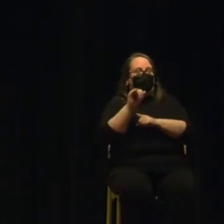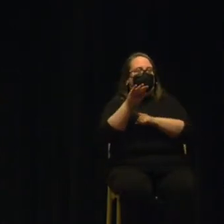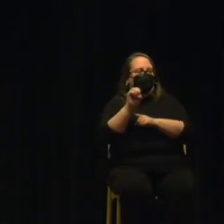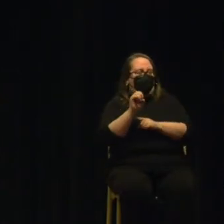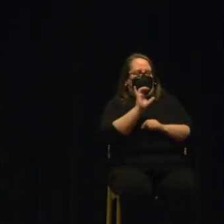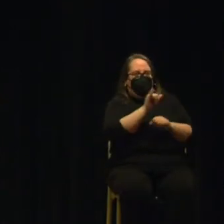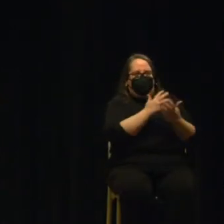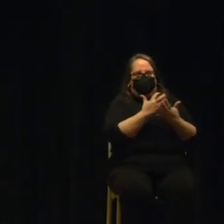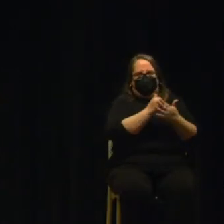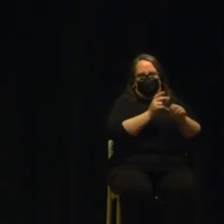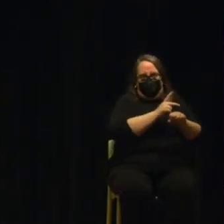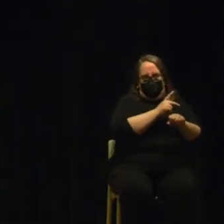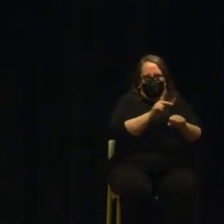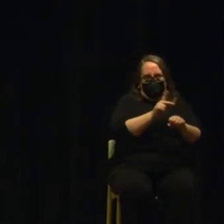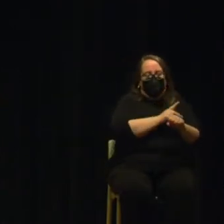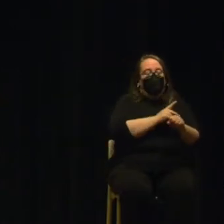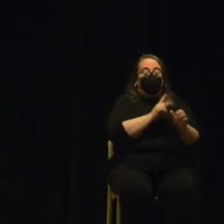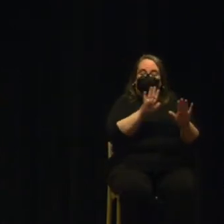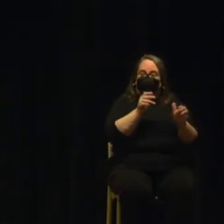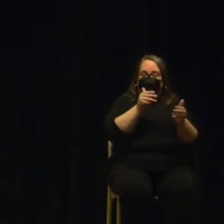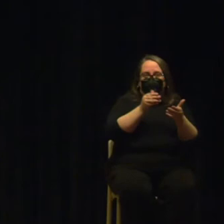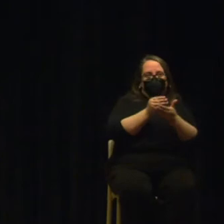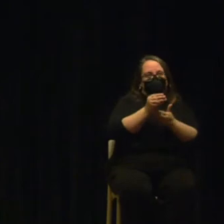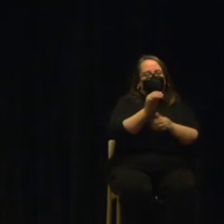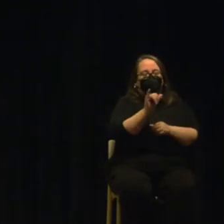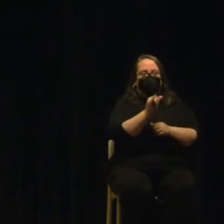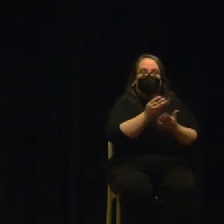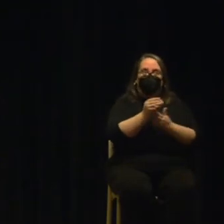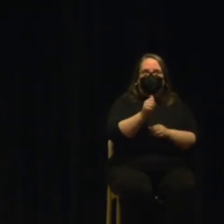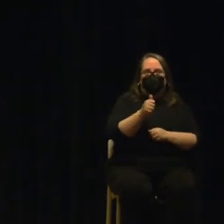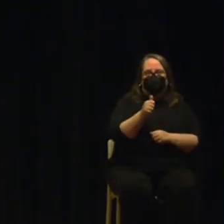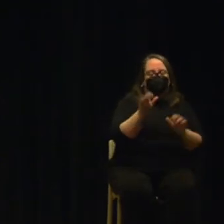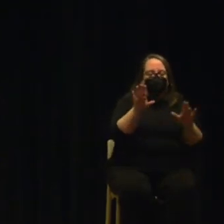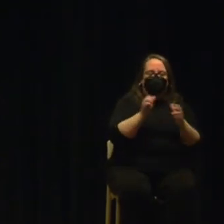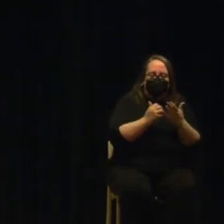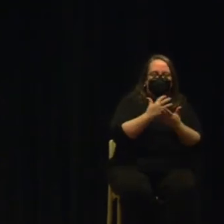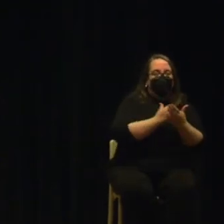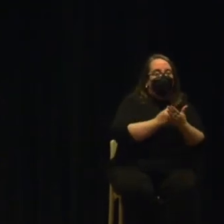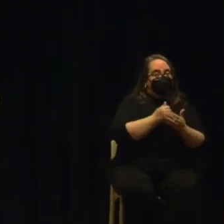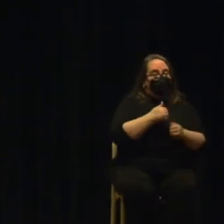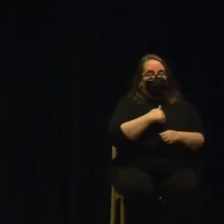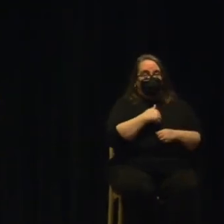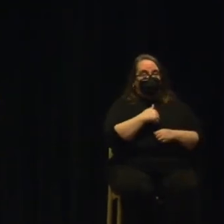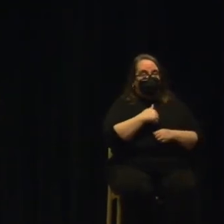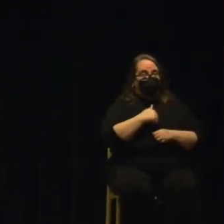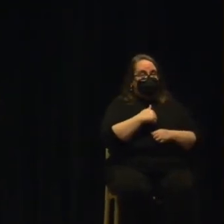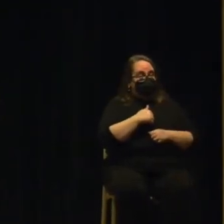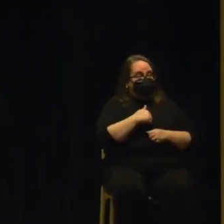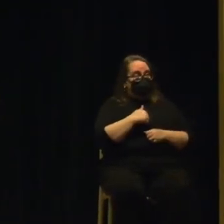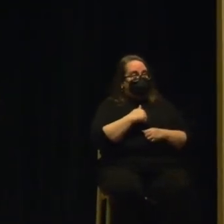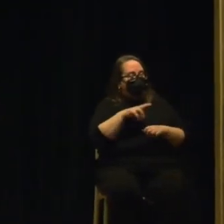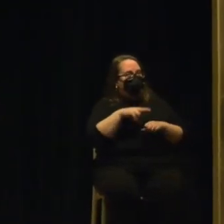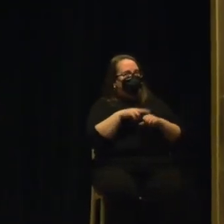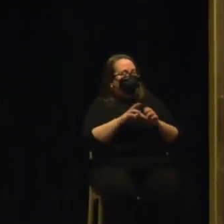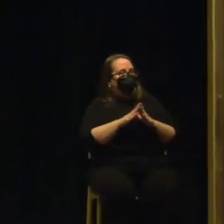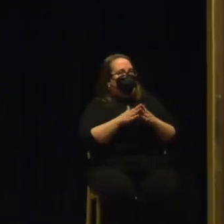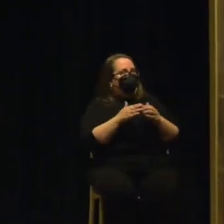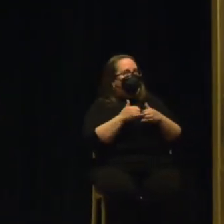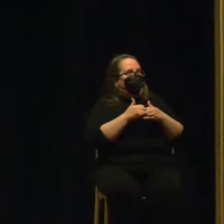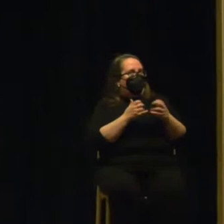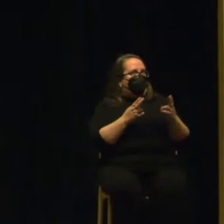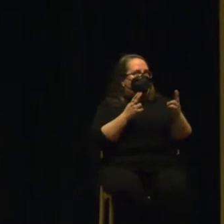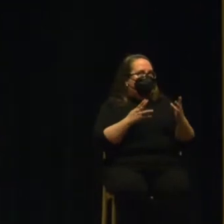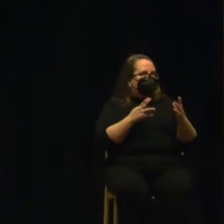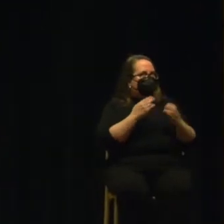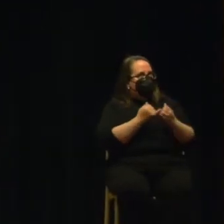the collection that he read from. Feel free to buy that one. 10 of them, wonderful collection. You got a National Book Award nominee for that? Yeah. National Book Award nominee, a finalist